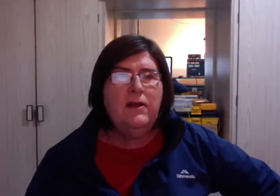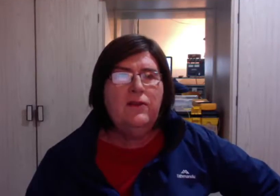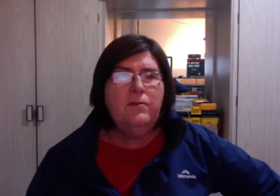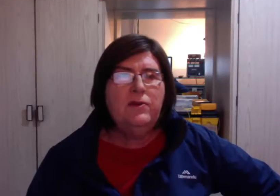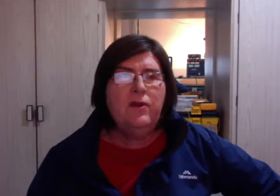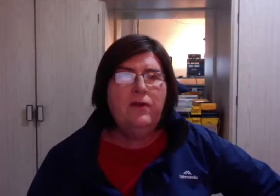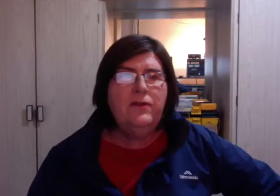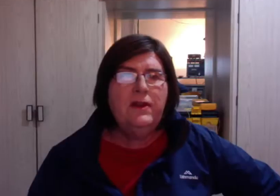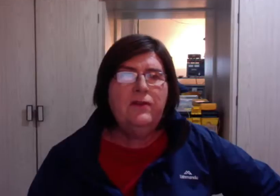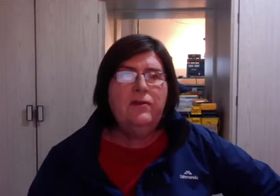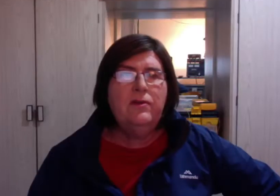Nissan Patrol diesel,